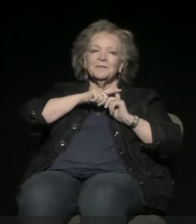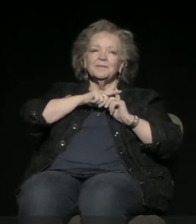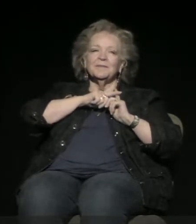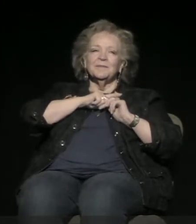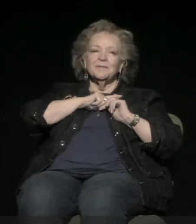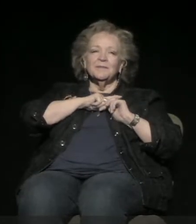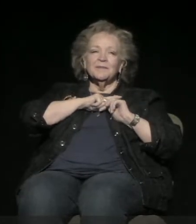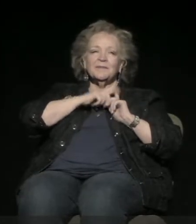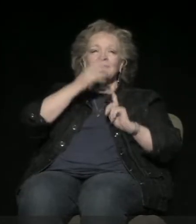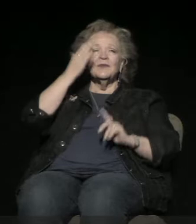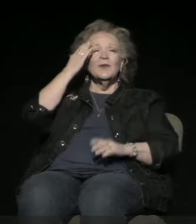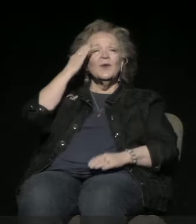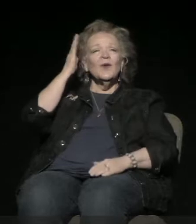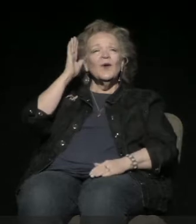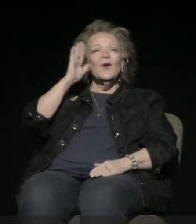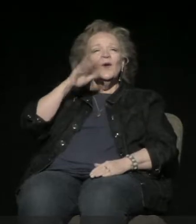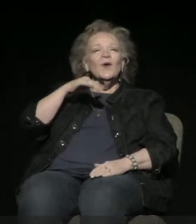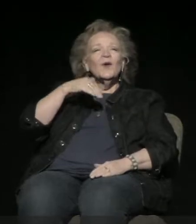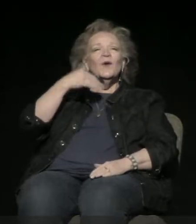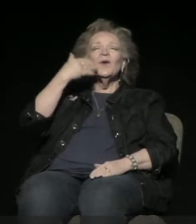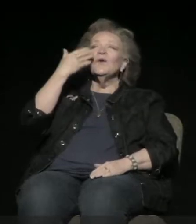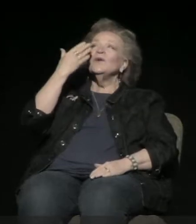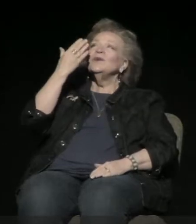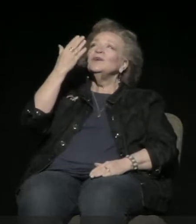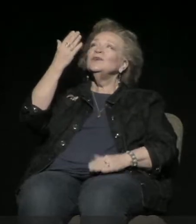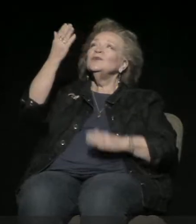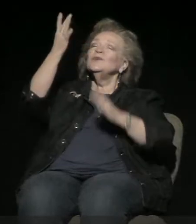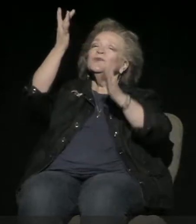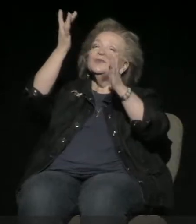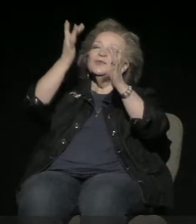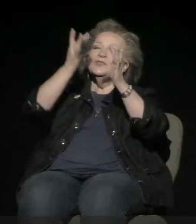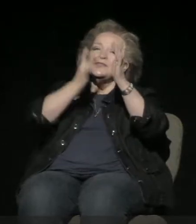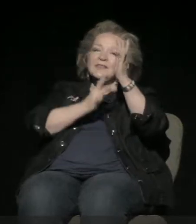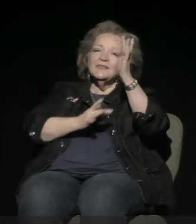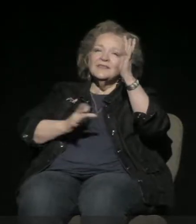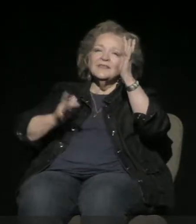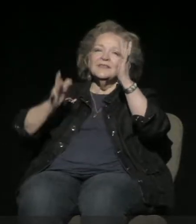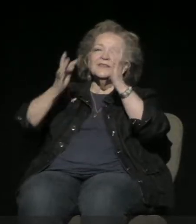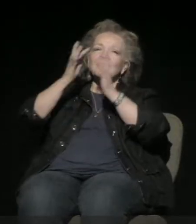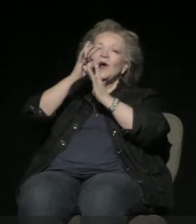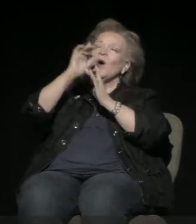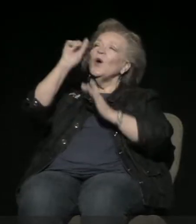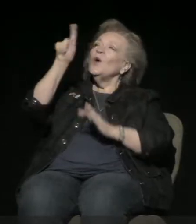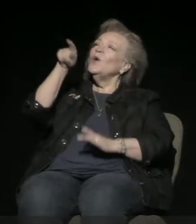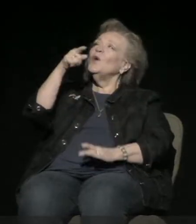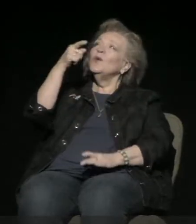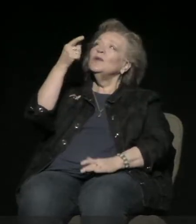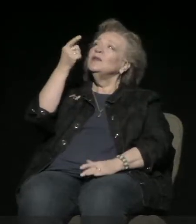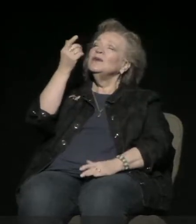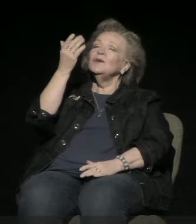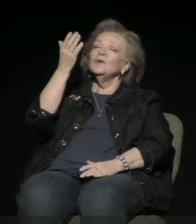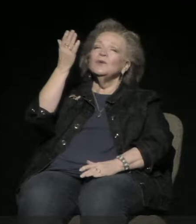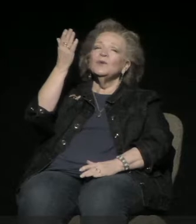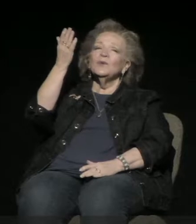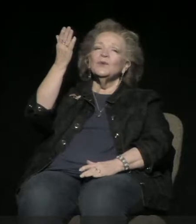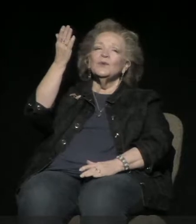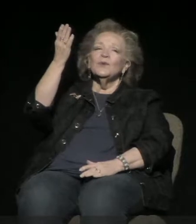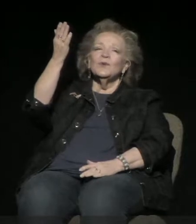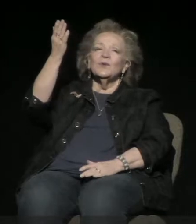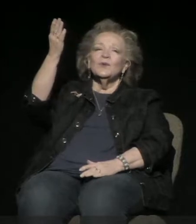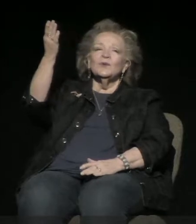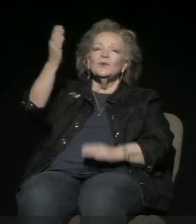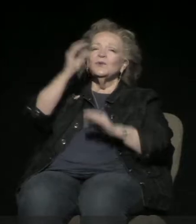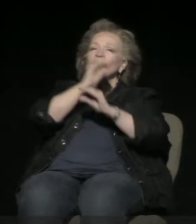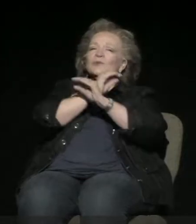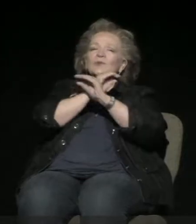Knowing You Jesus Knowing You